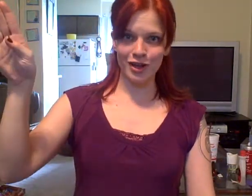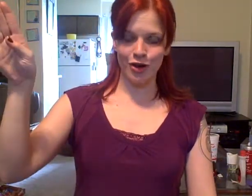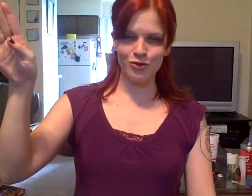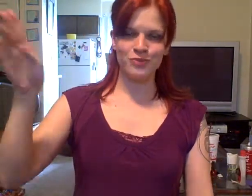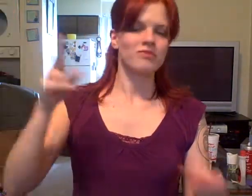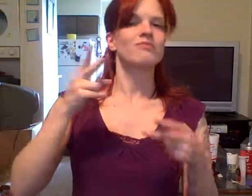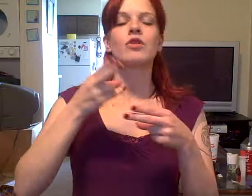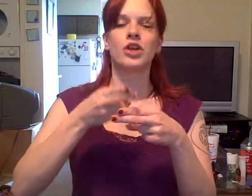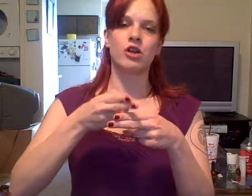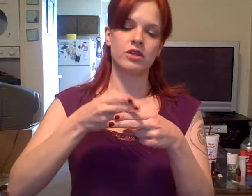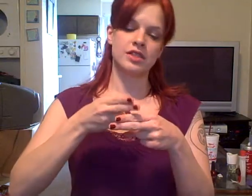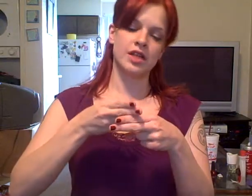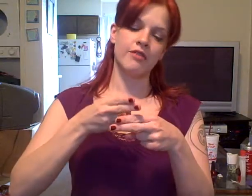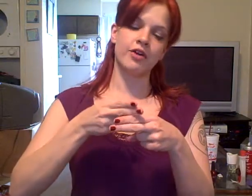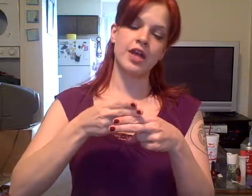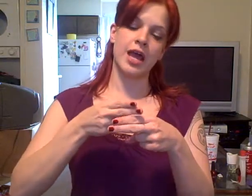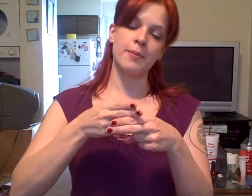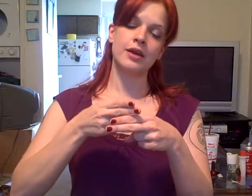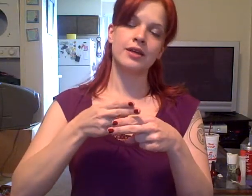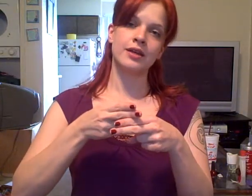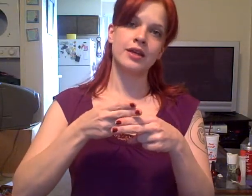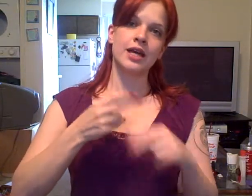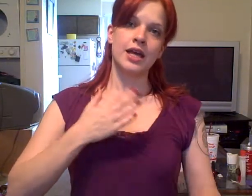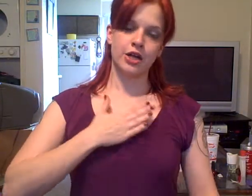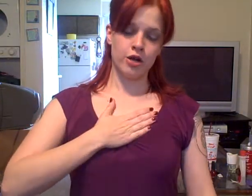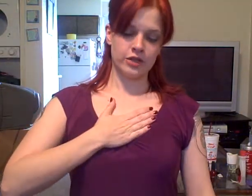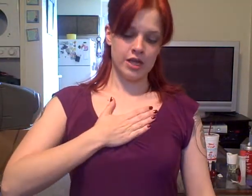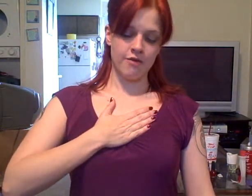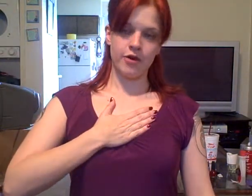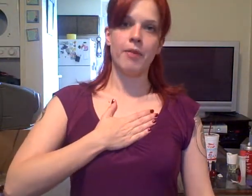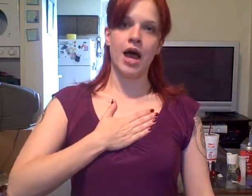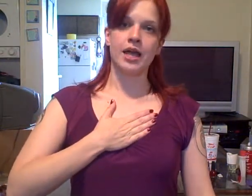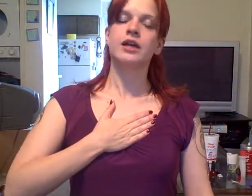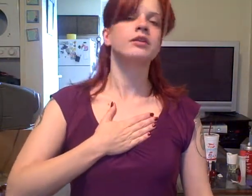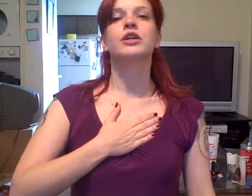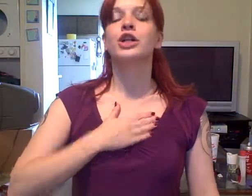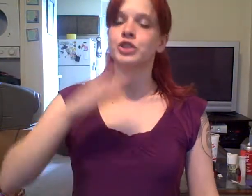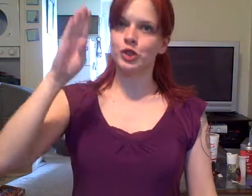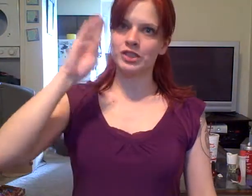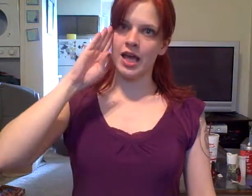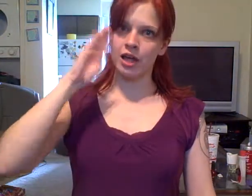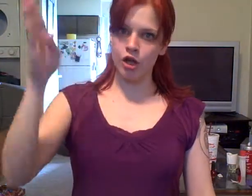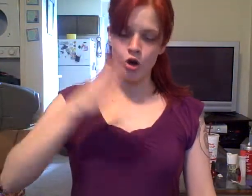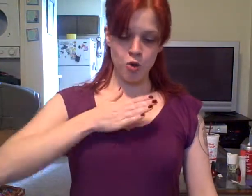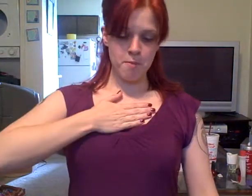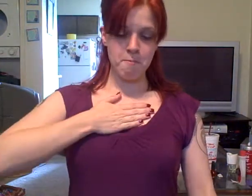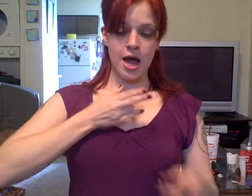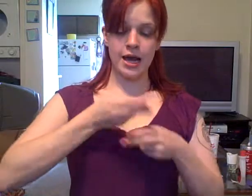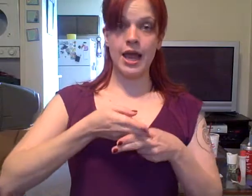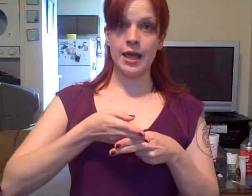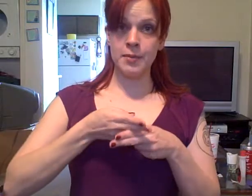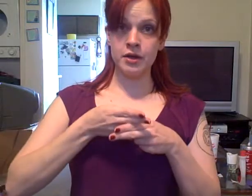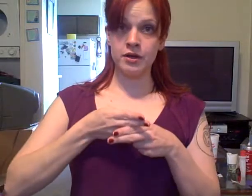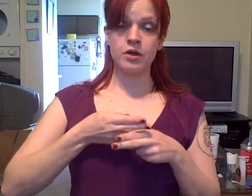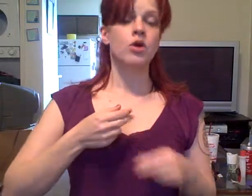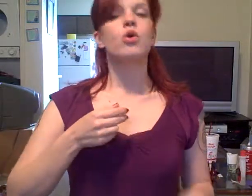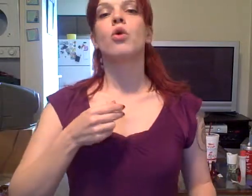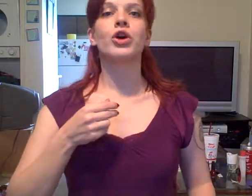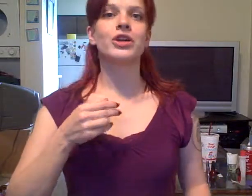hello. You know the sign for name, and you know the sign for my. So you would say, hello, my name, or you could